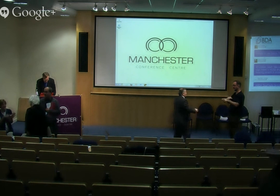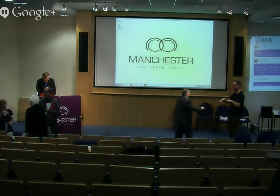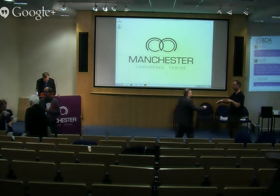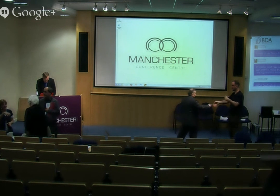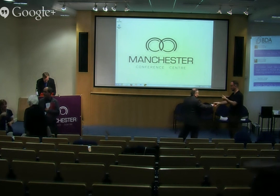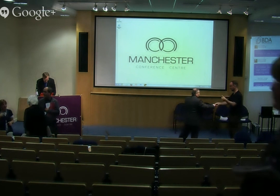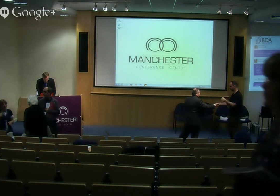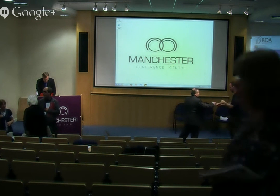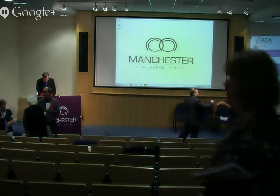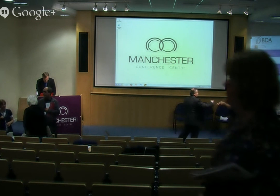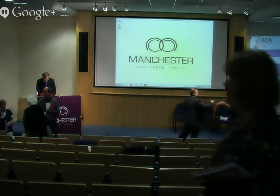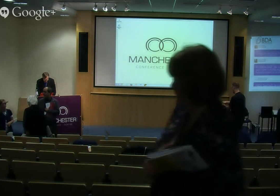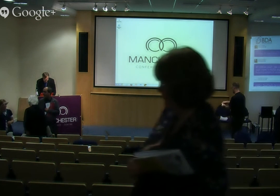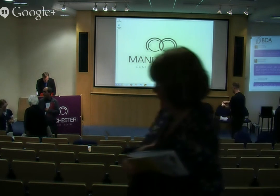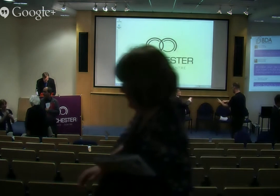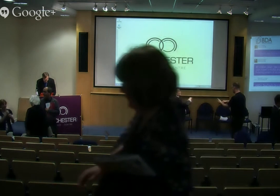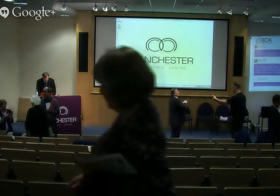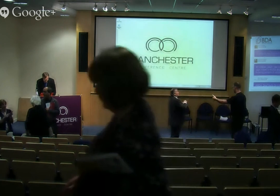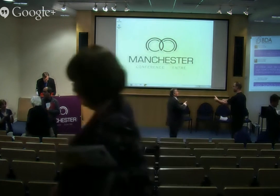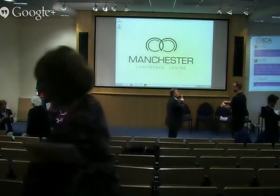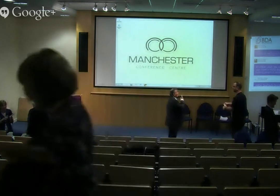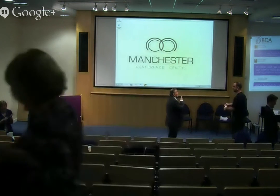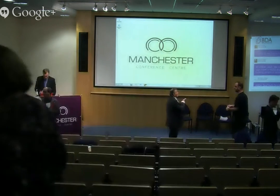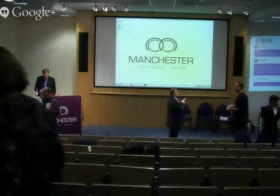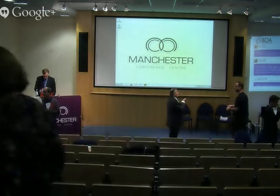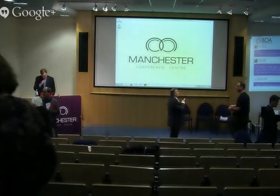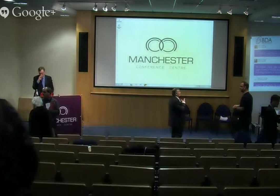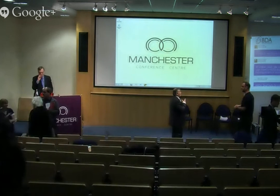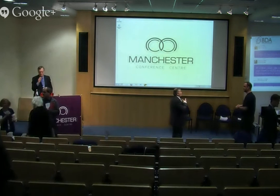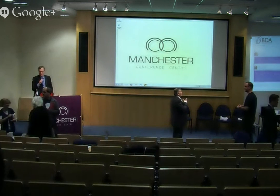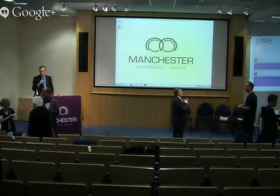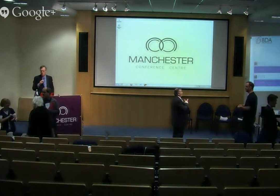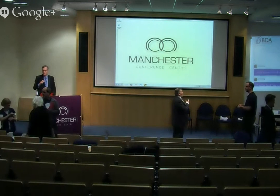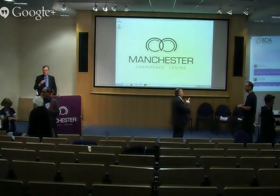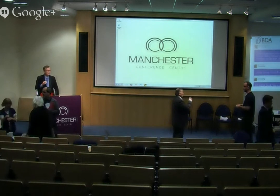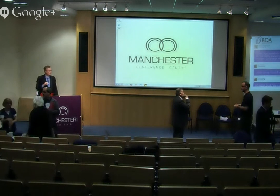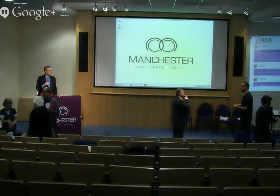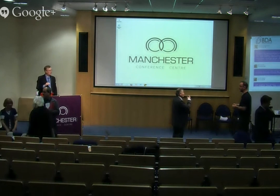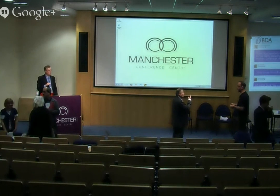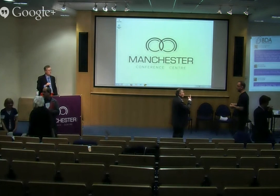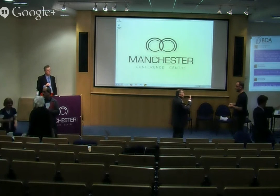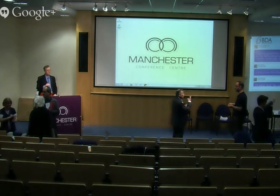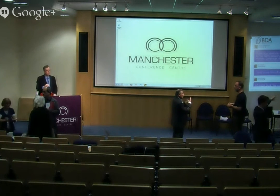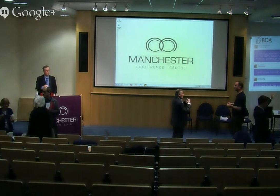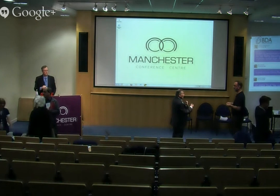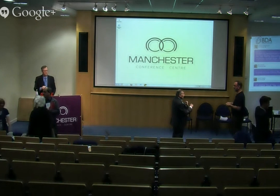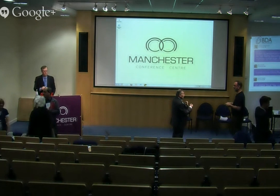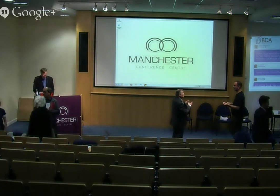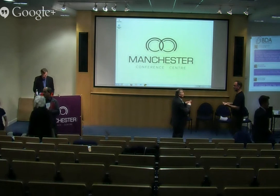Covered behind it. Oh my gosh. Okay.